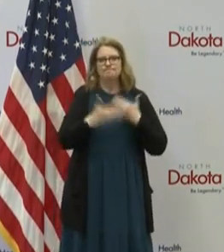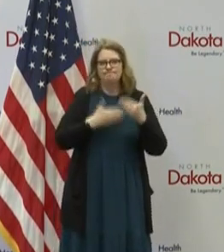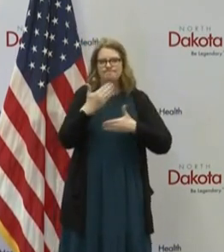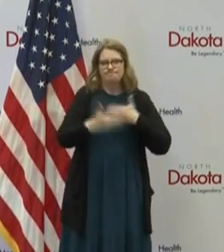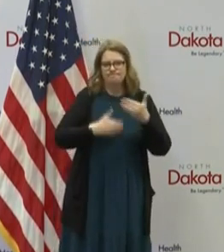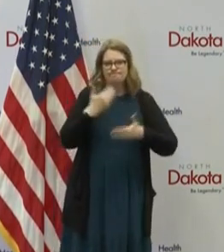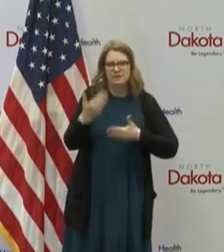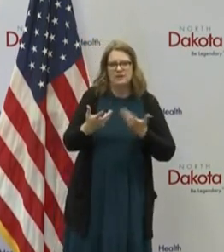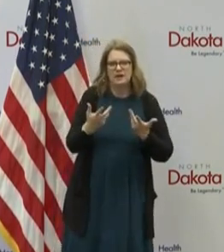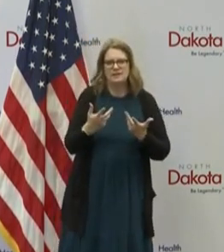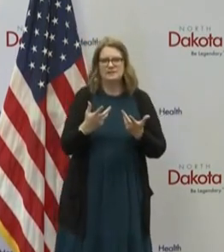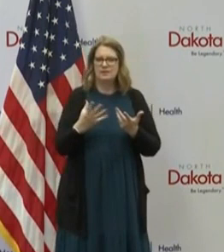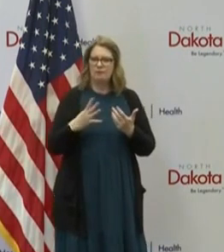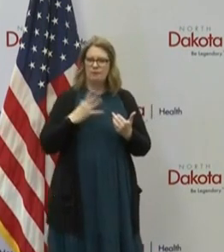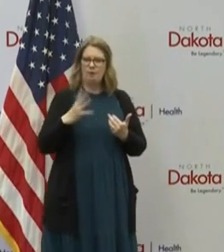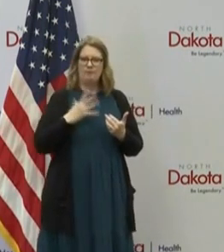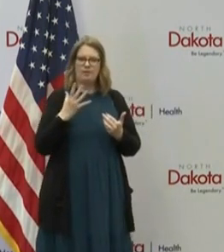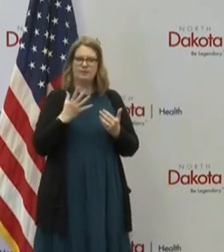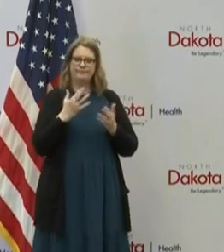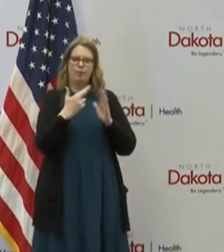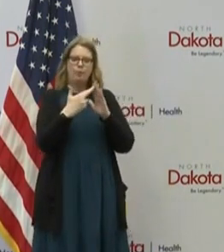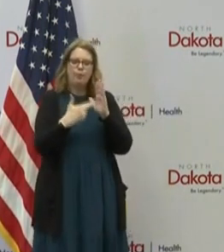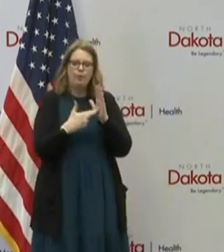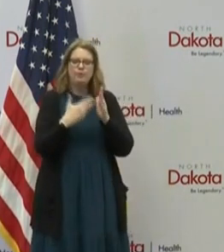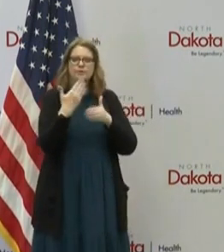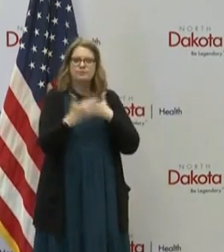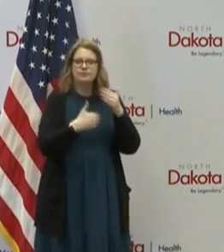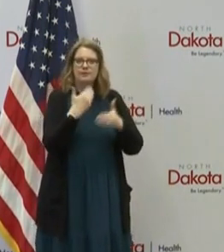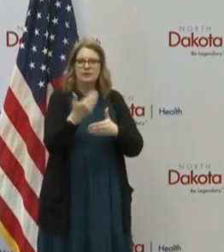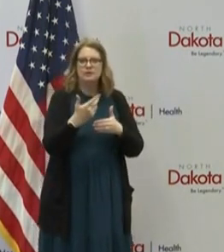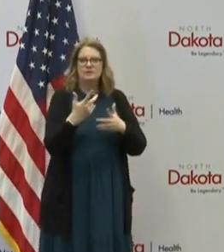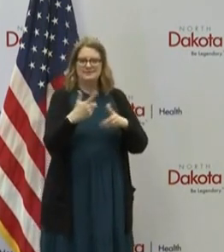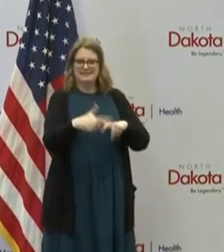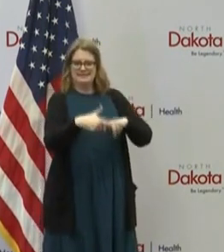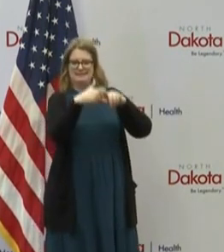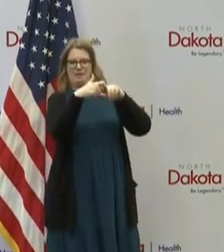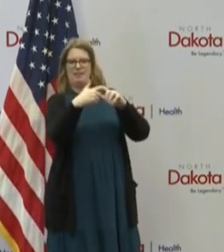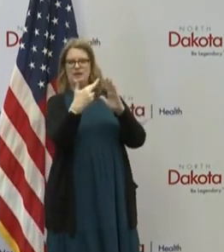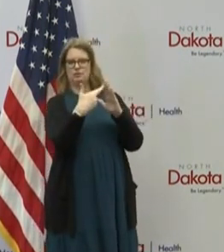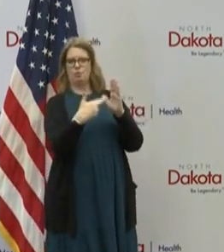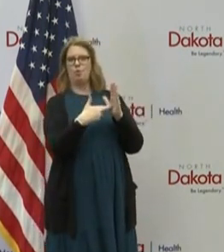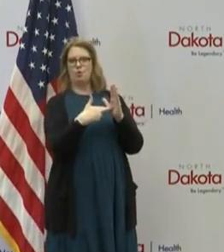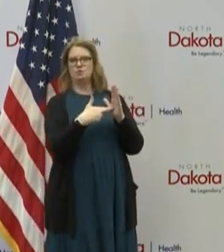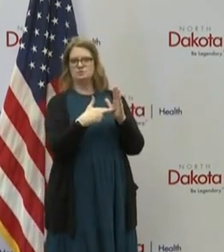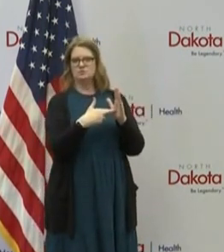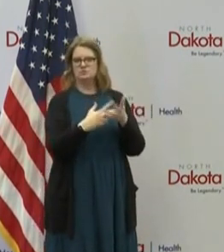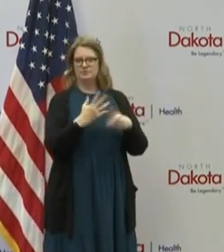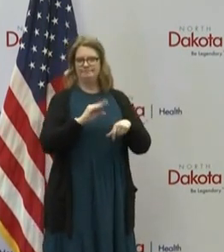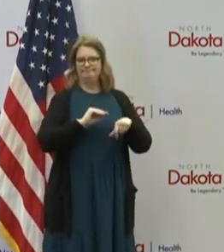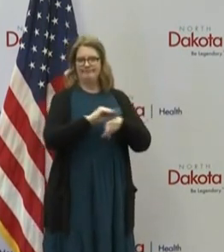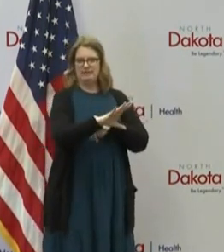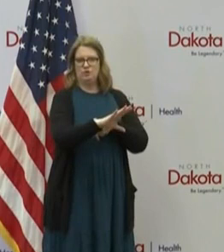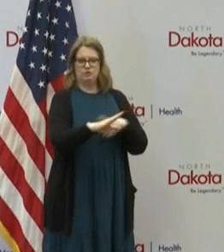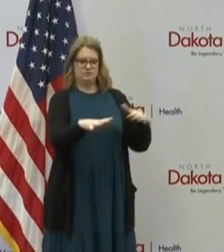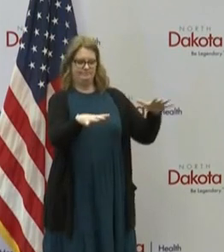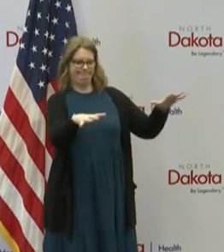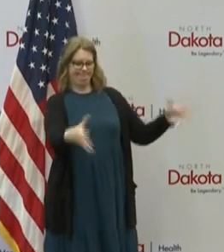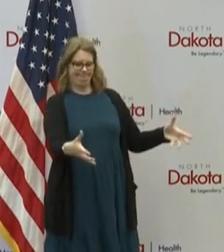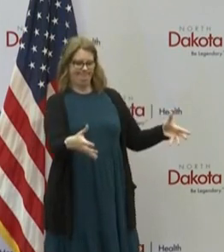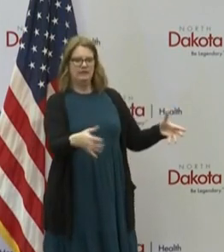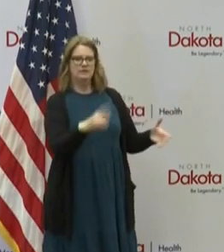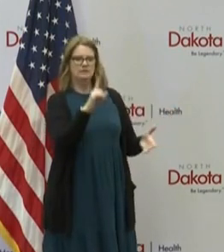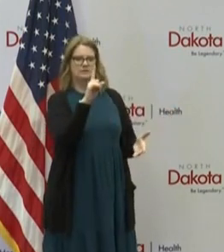formal administrative rules process to suspend these rules, which would have impacted